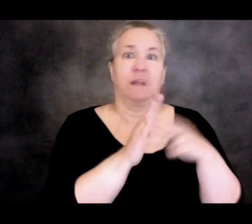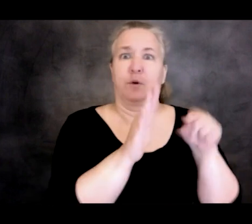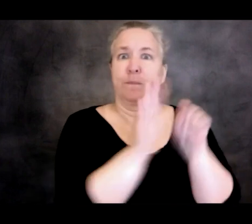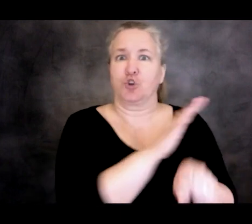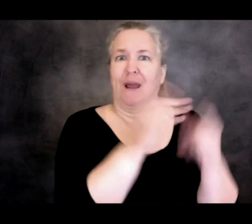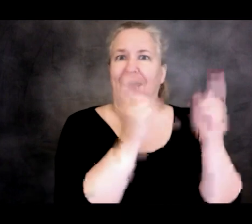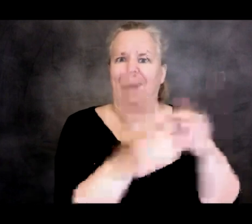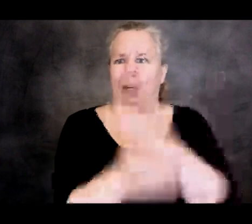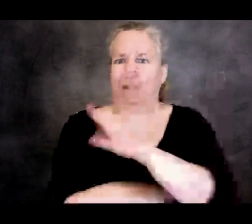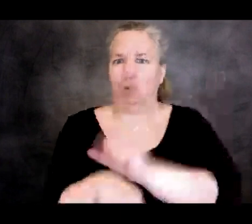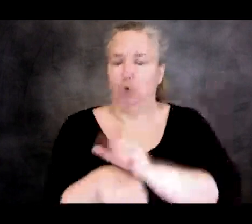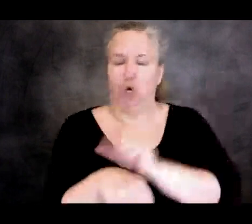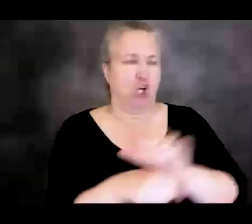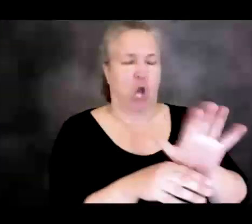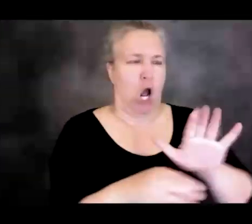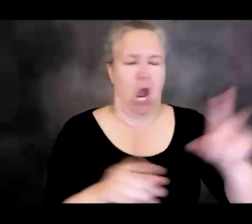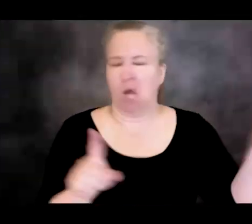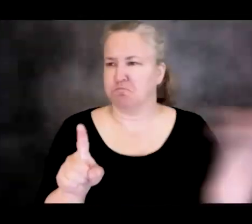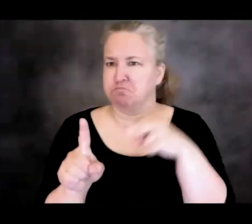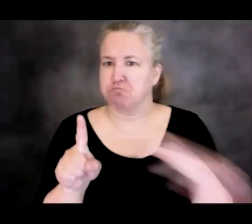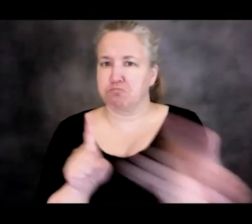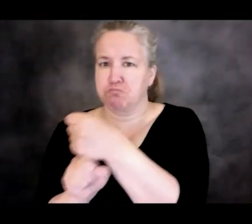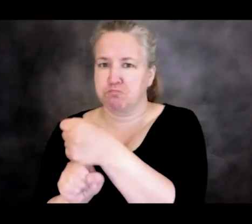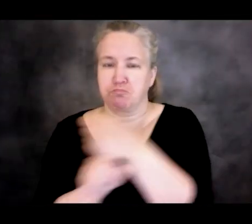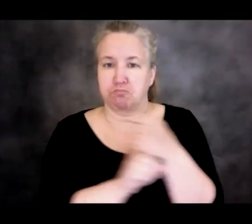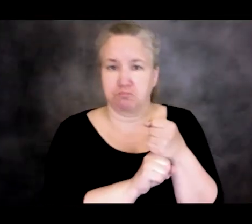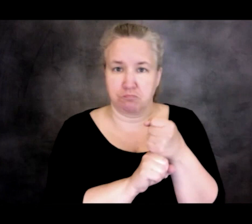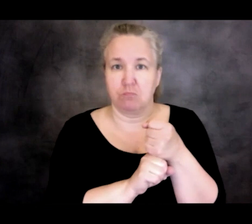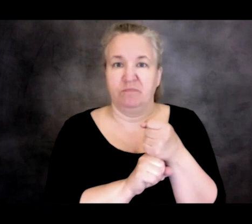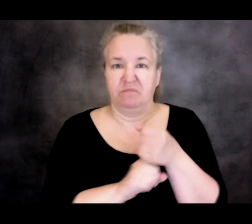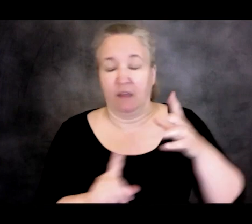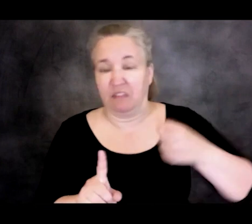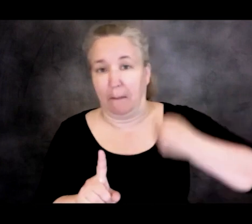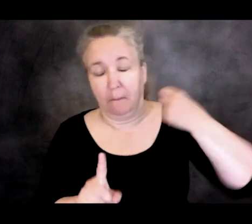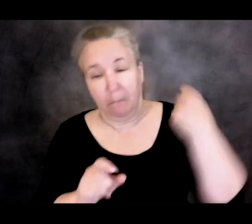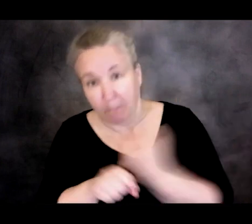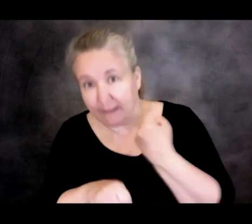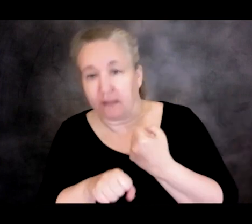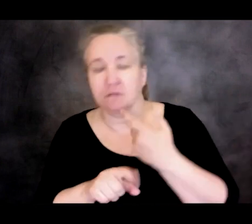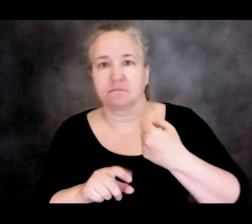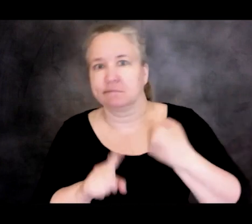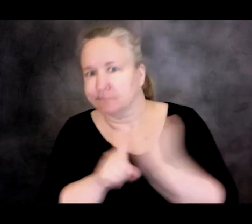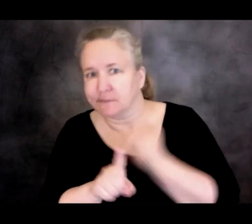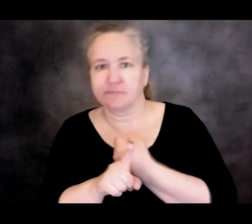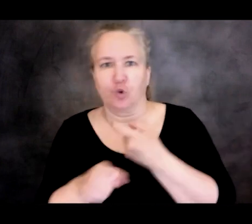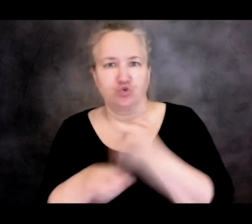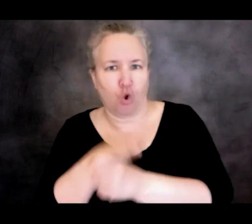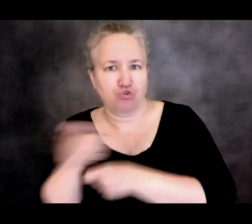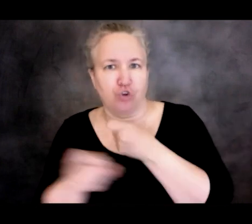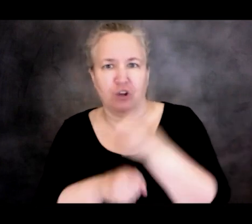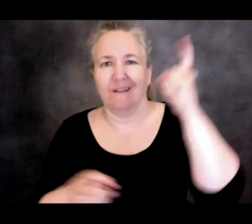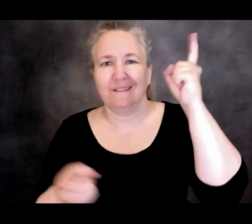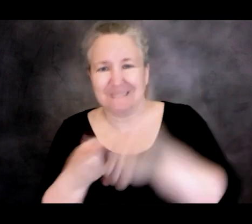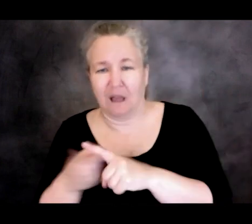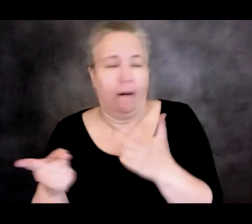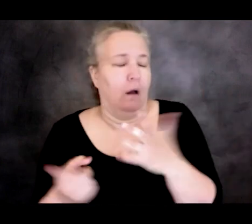was working. And he is beaten and tortured until he ultimately